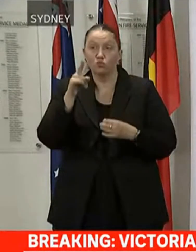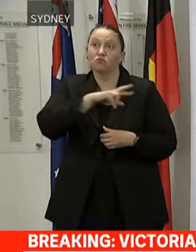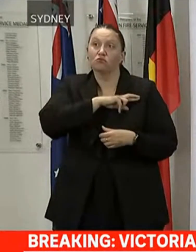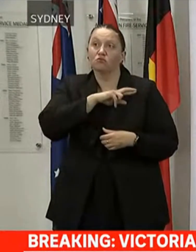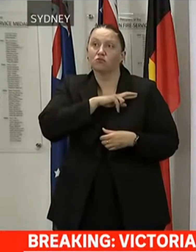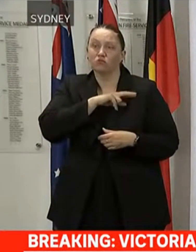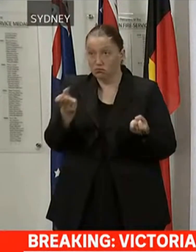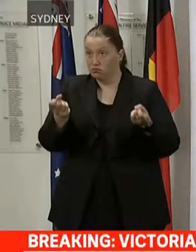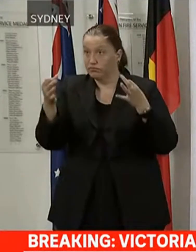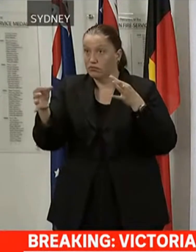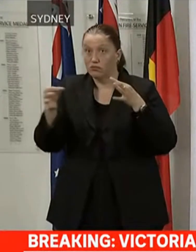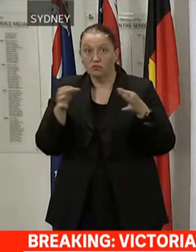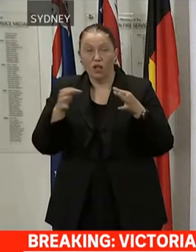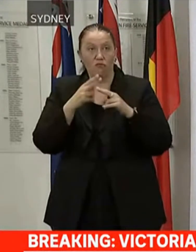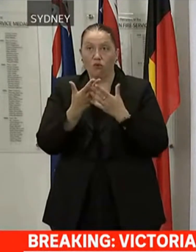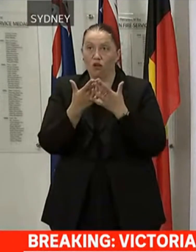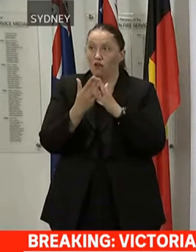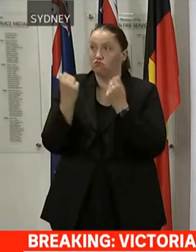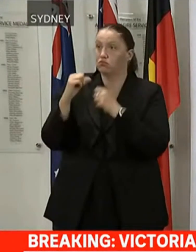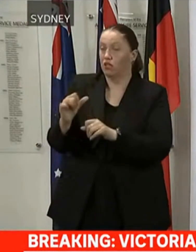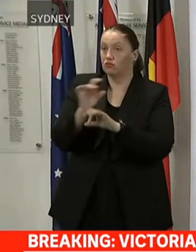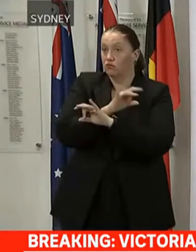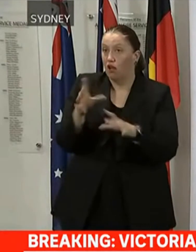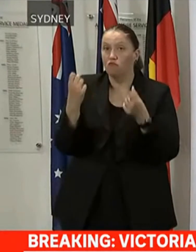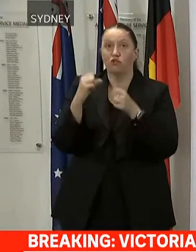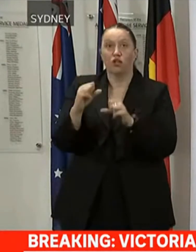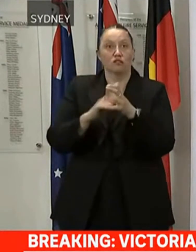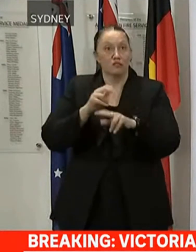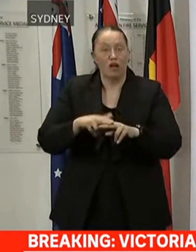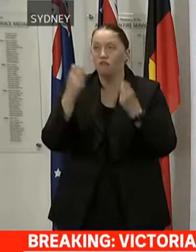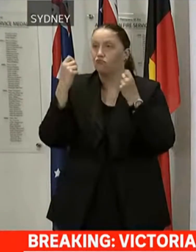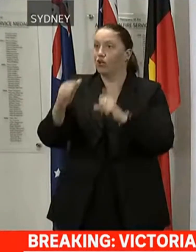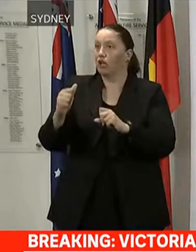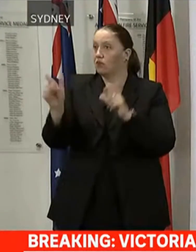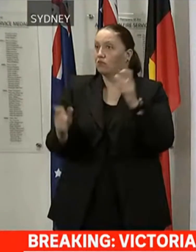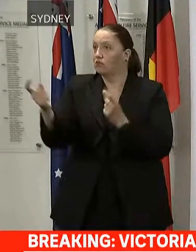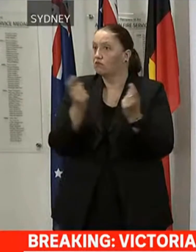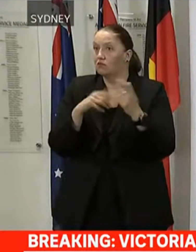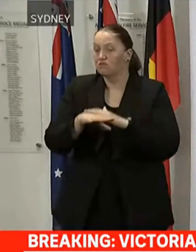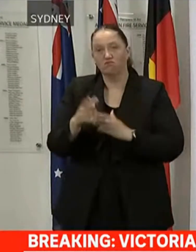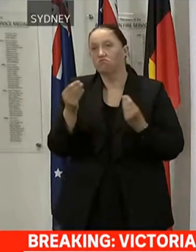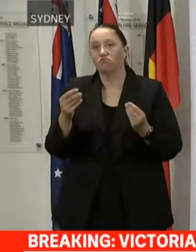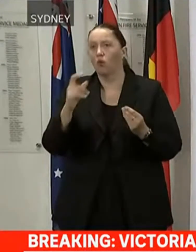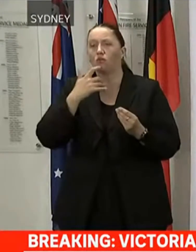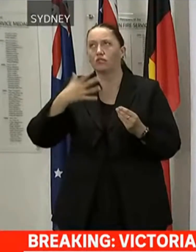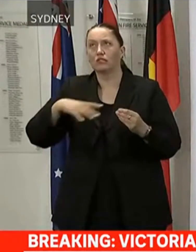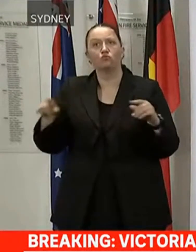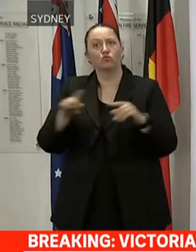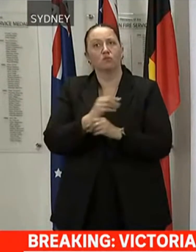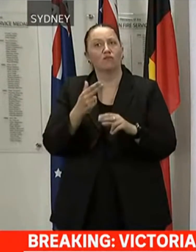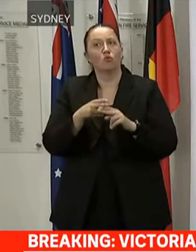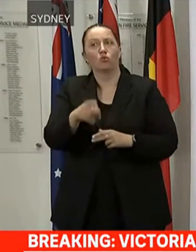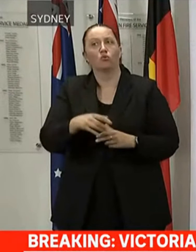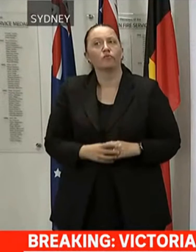And if they don't do that, we will have to go that step further. So I thank everybody for their contribution